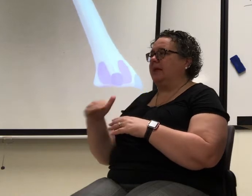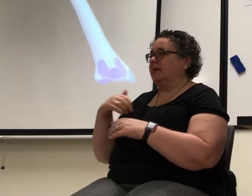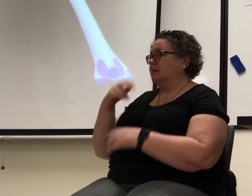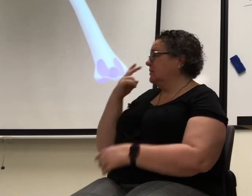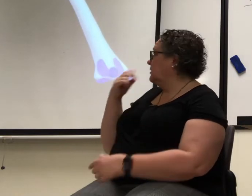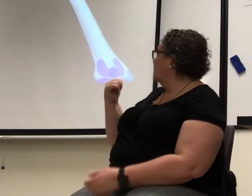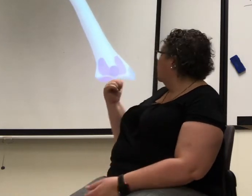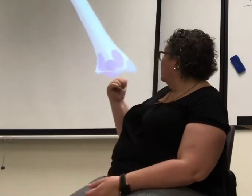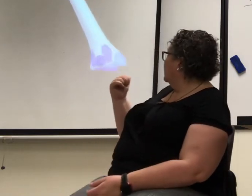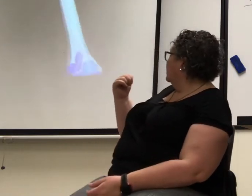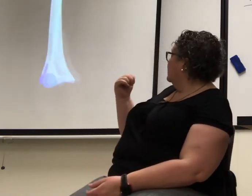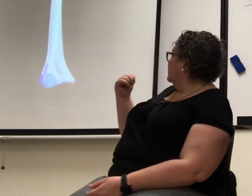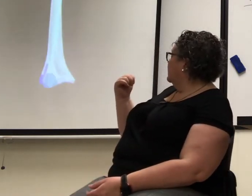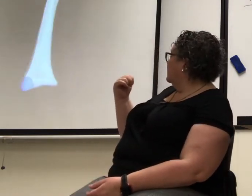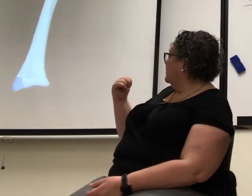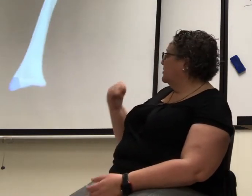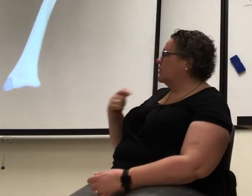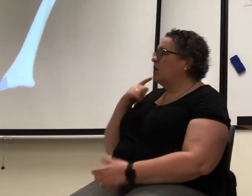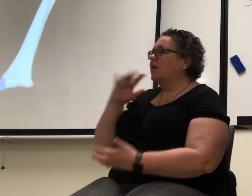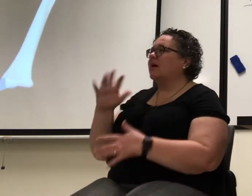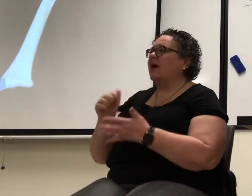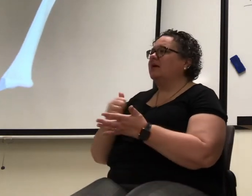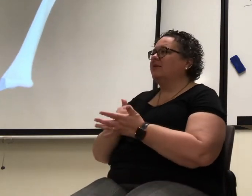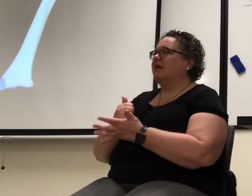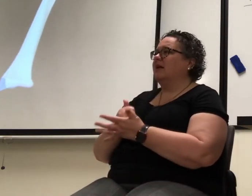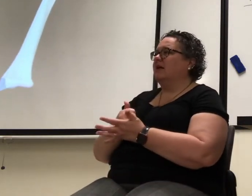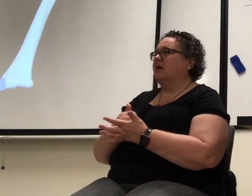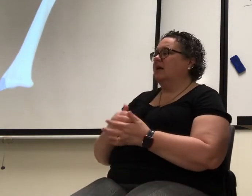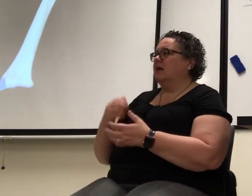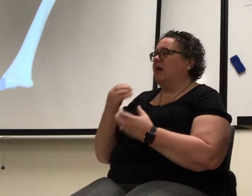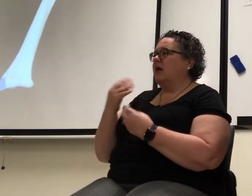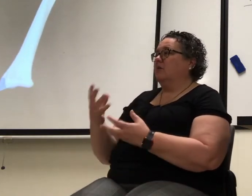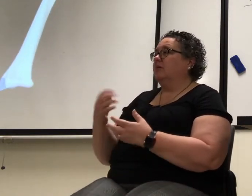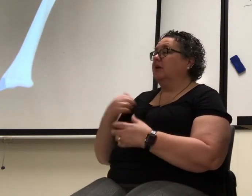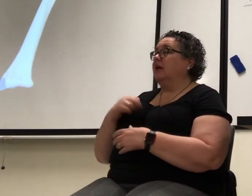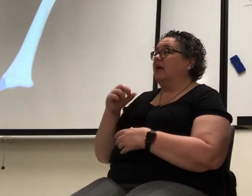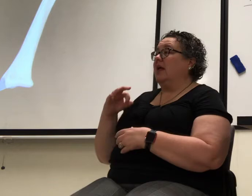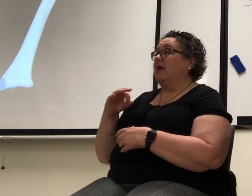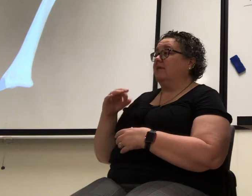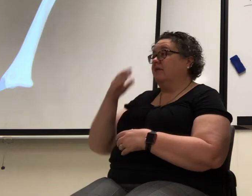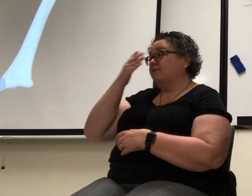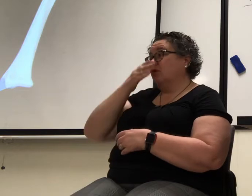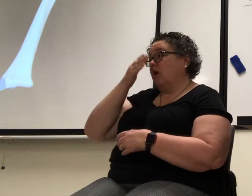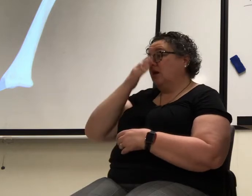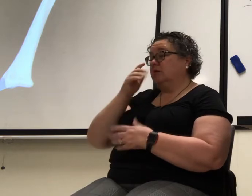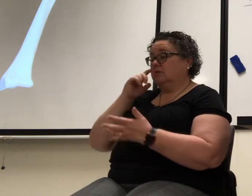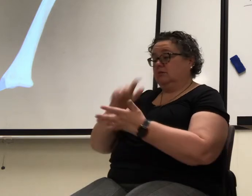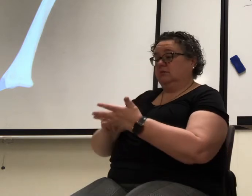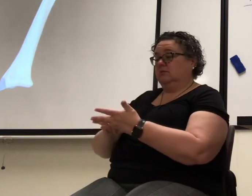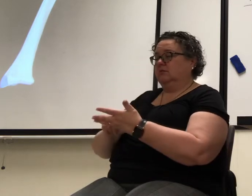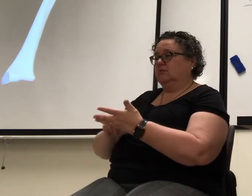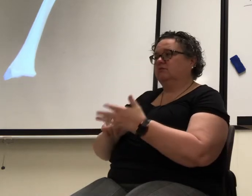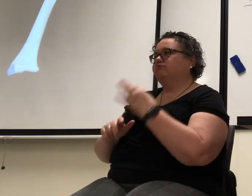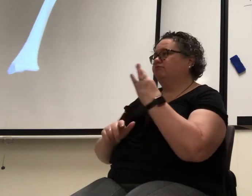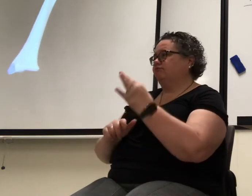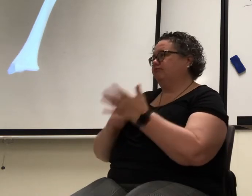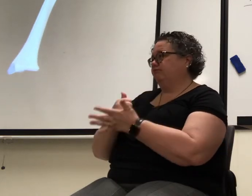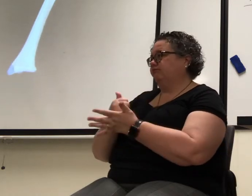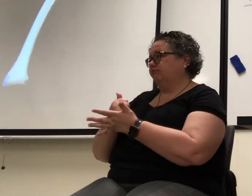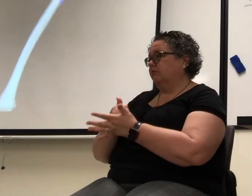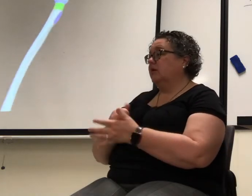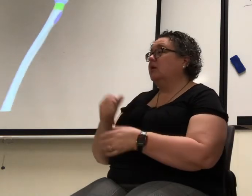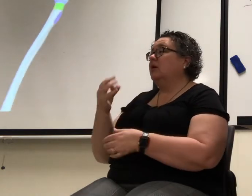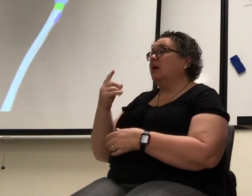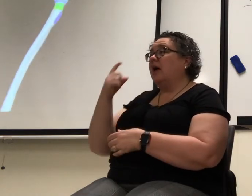Okay, so I'm just trying to give you a hint. How can I tell if it's left or right? If you can tell the front, you're off to a good start. And I